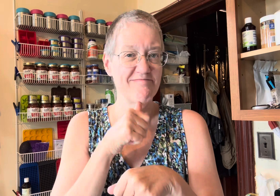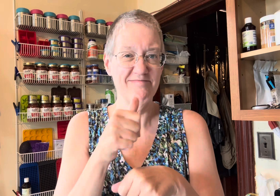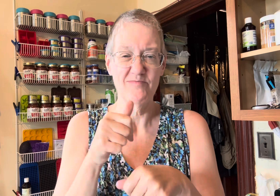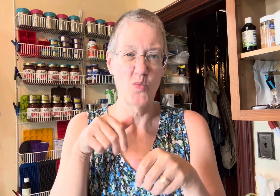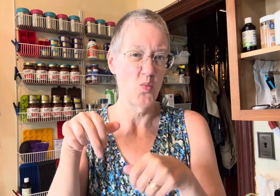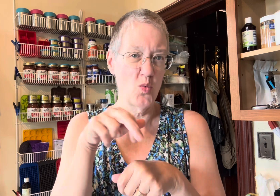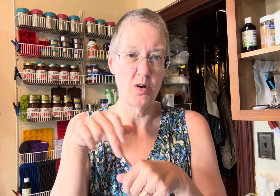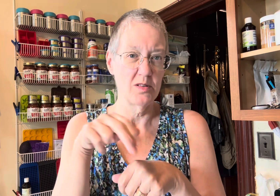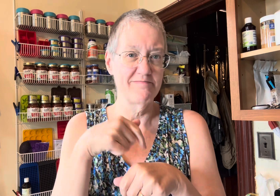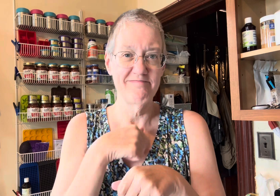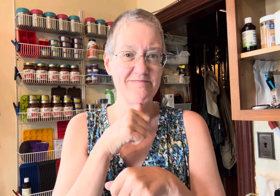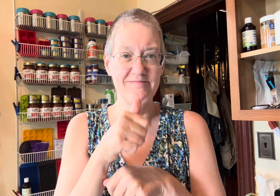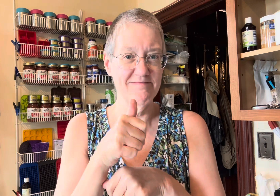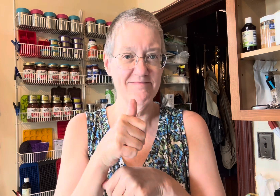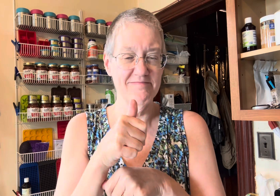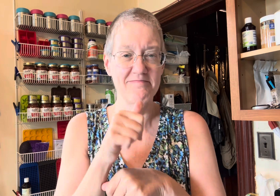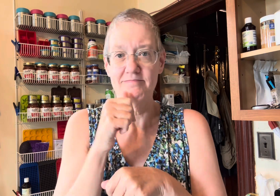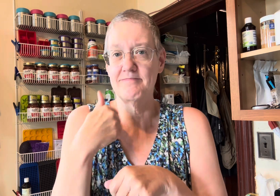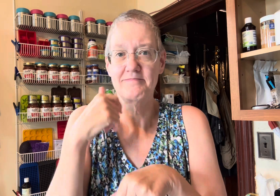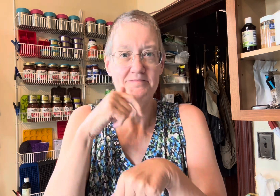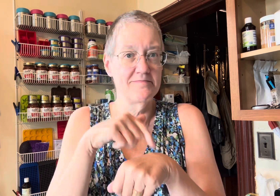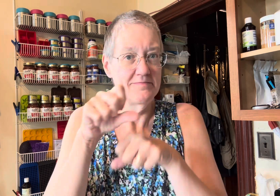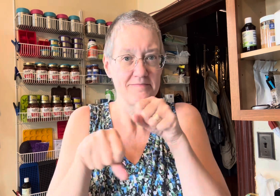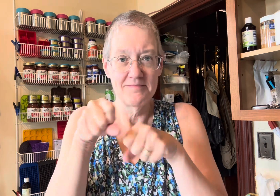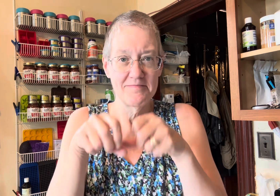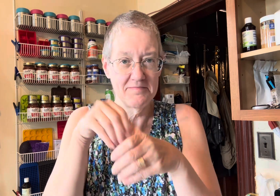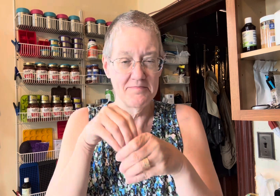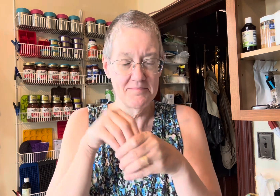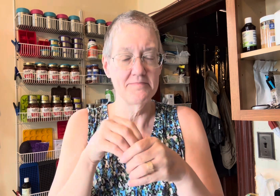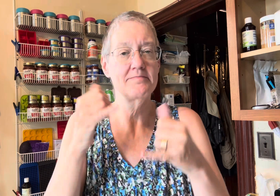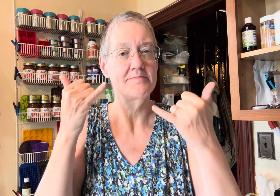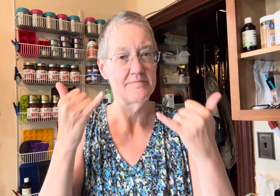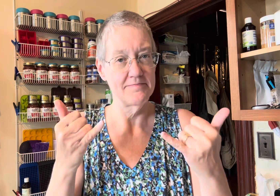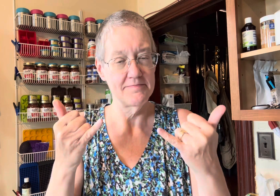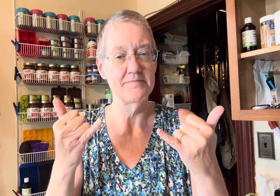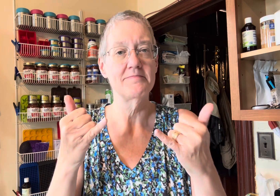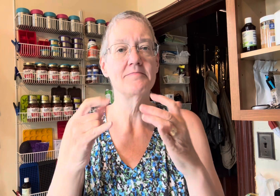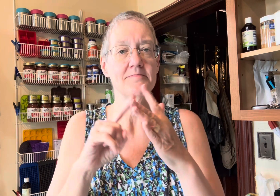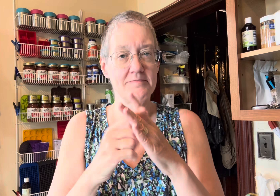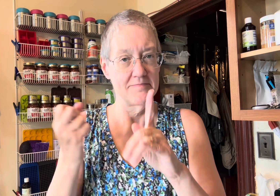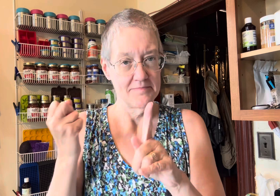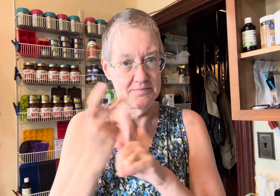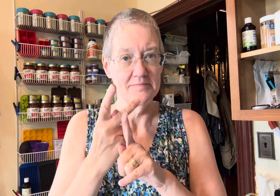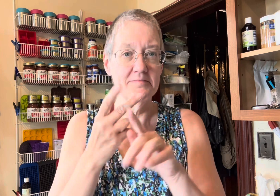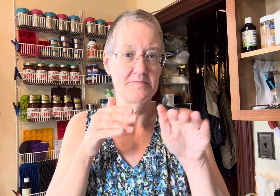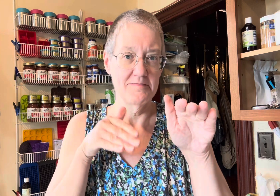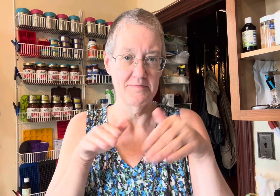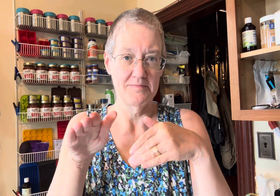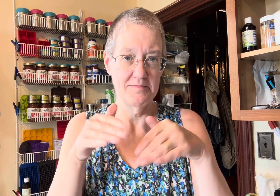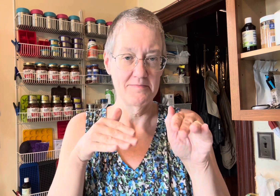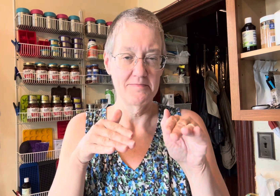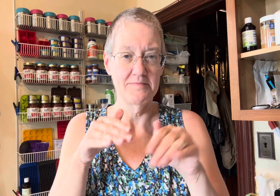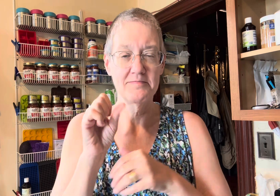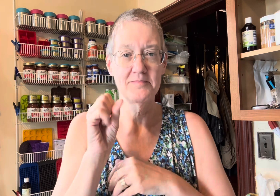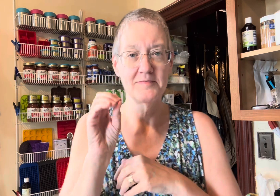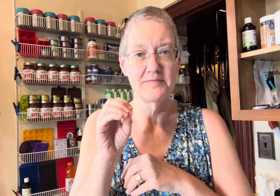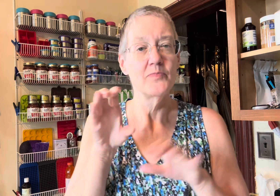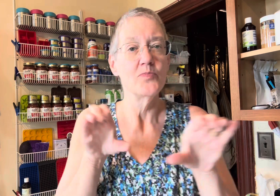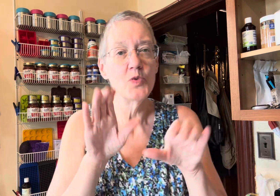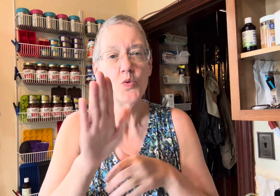distance. So I haven't been comfortable walking, and I haven't had time to bike here in the house. But now I'm going to try to get back to